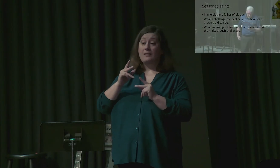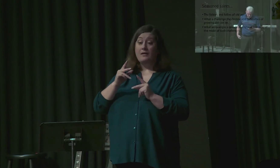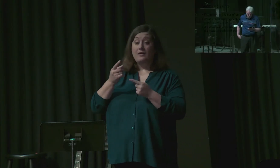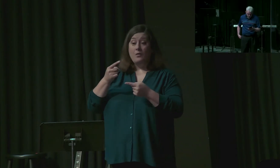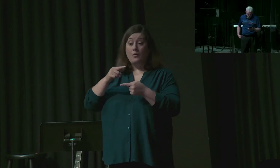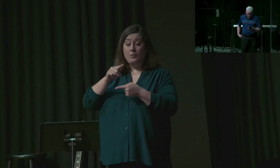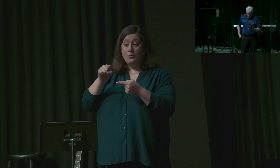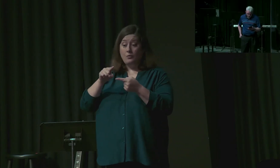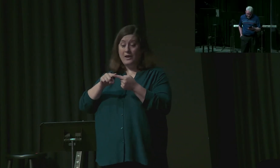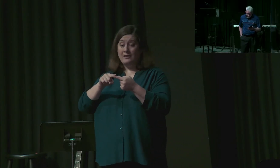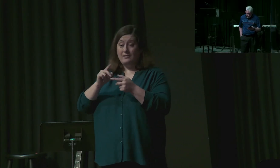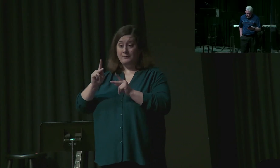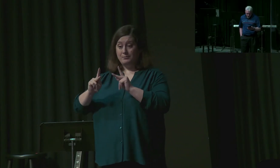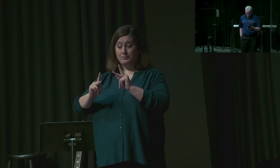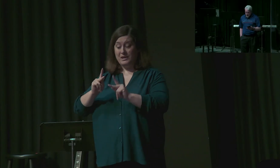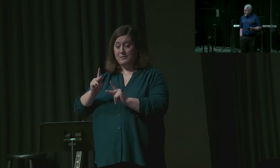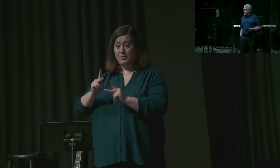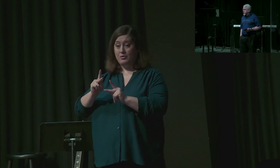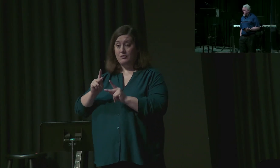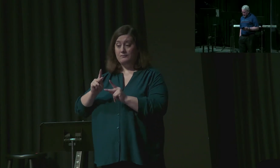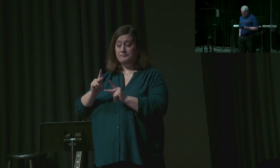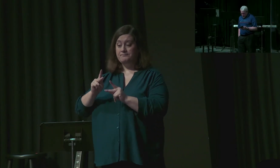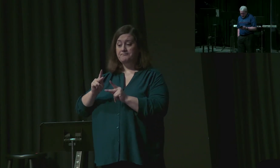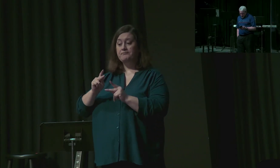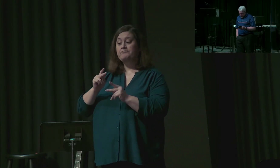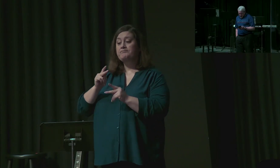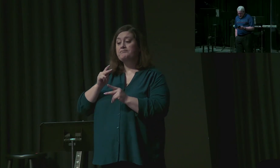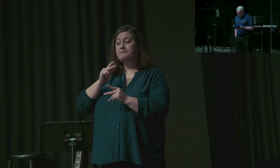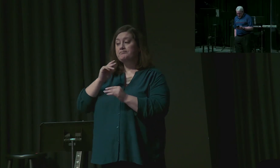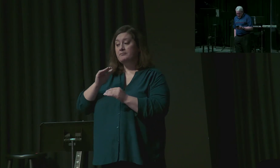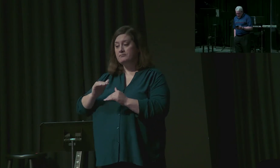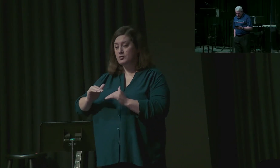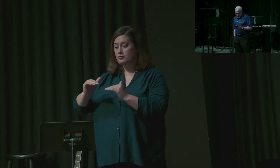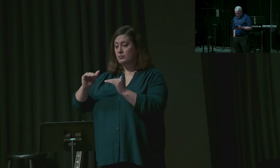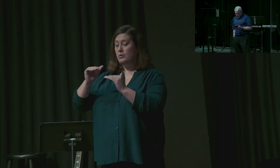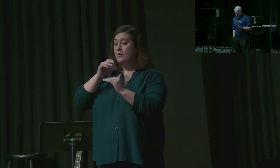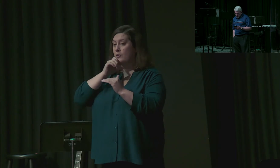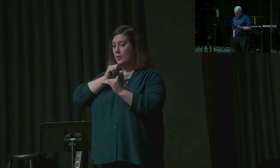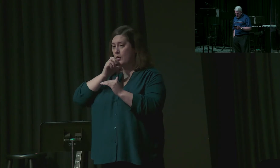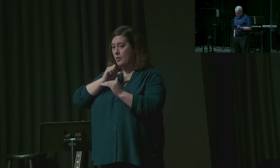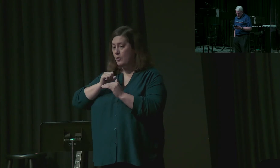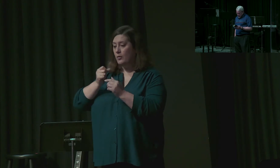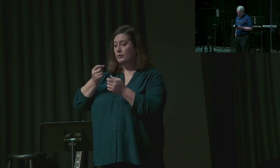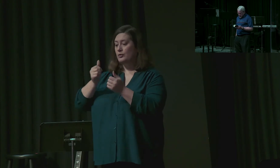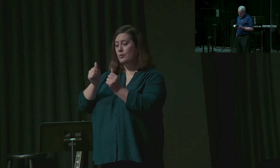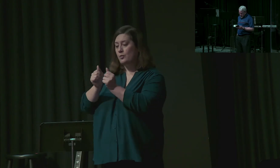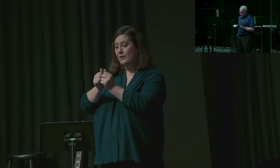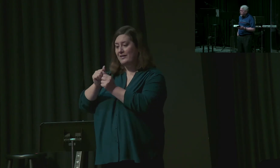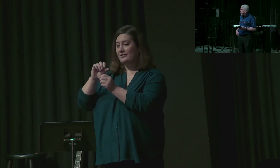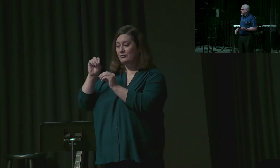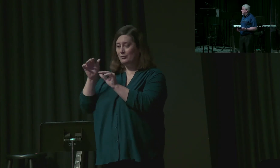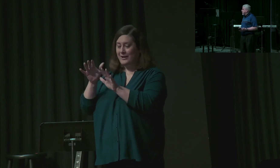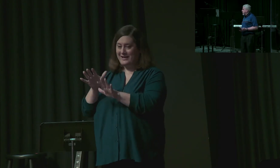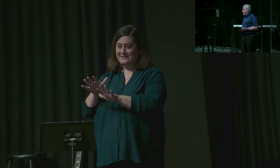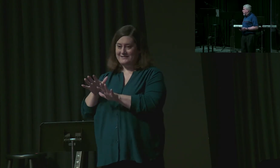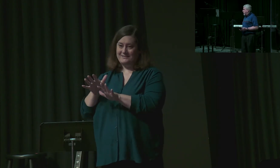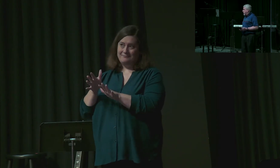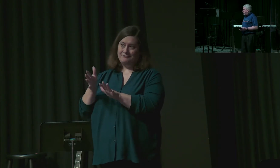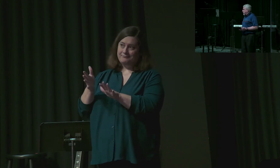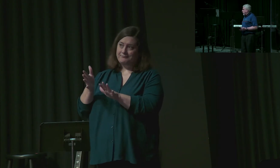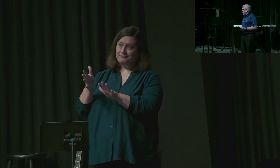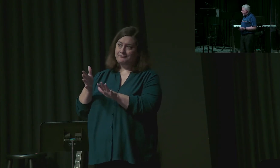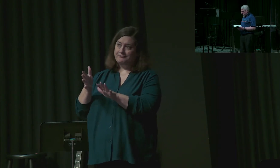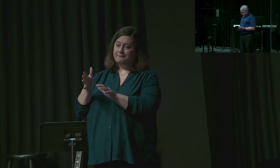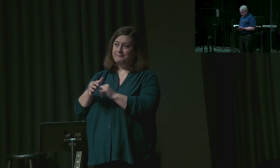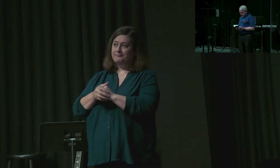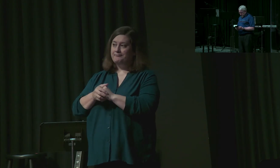see God evermore, not just in the world that they are coming to, but also in the world that